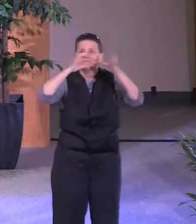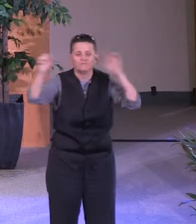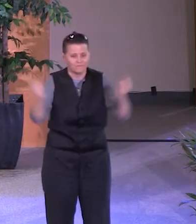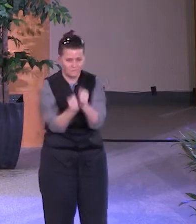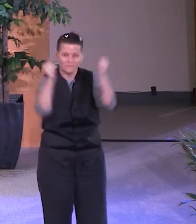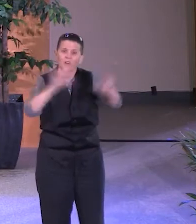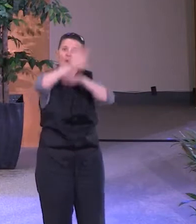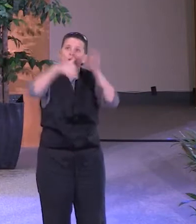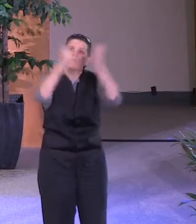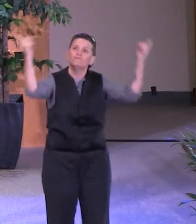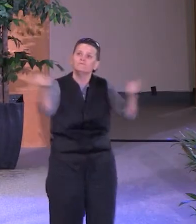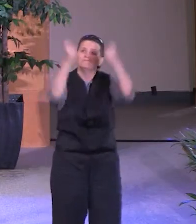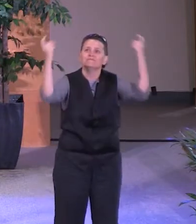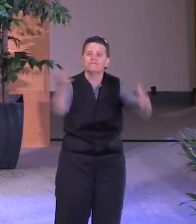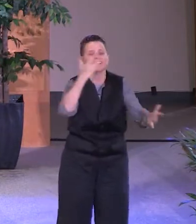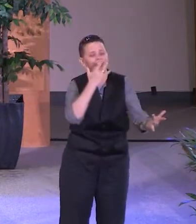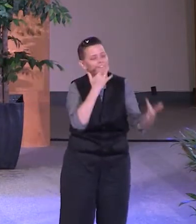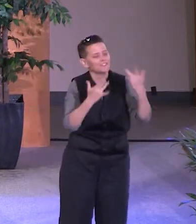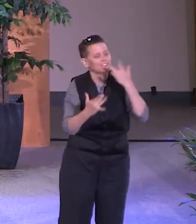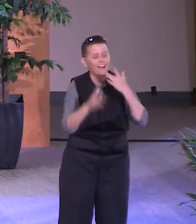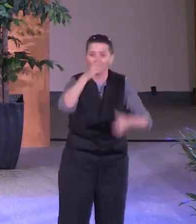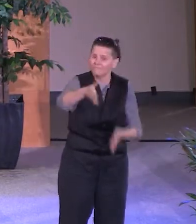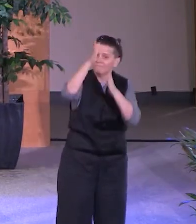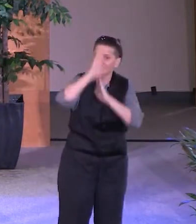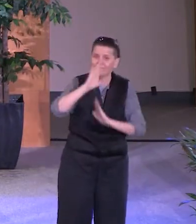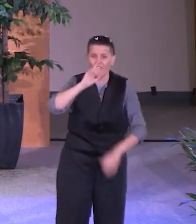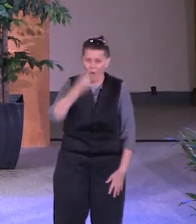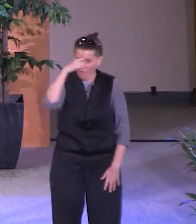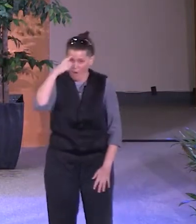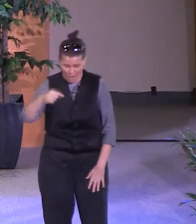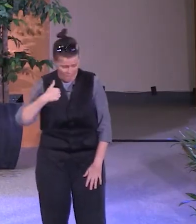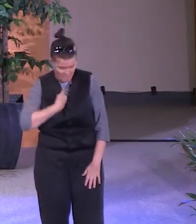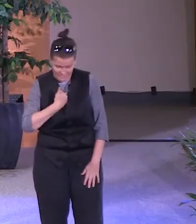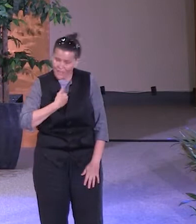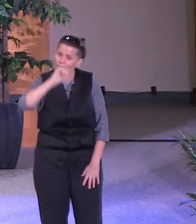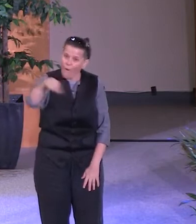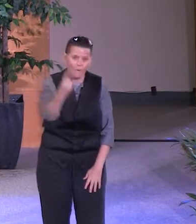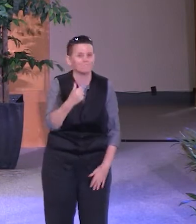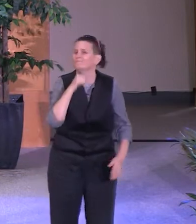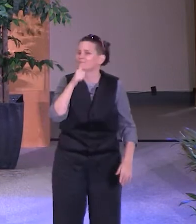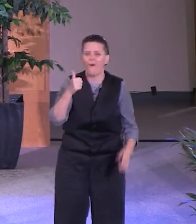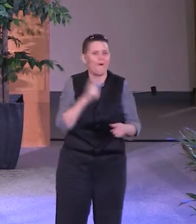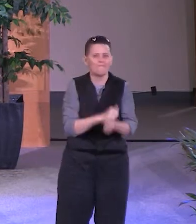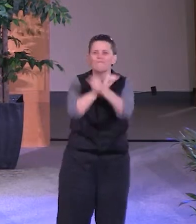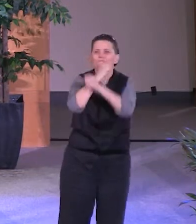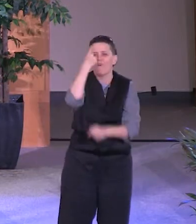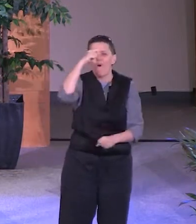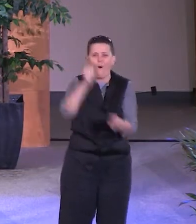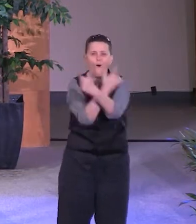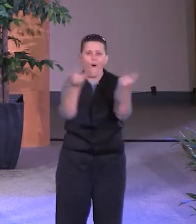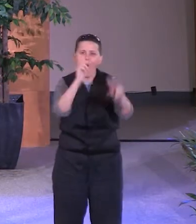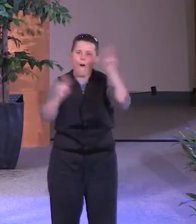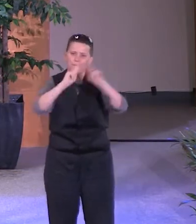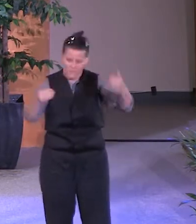my victories. Favor, God, not just for me, but so everyone around me can have everything they